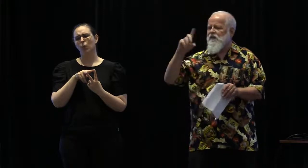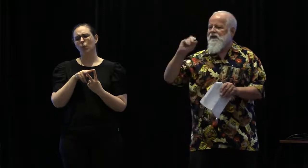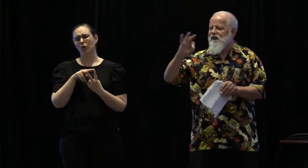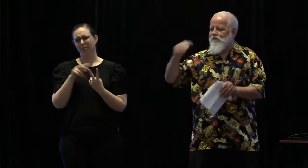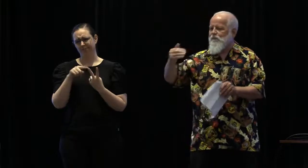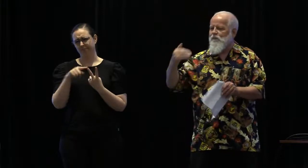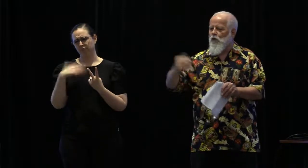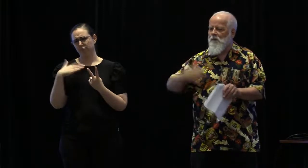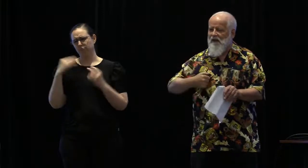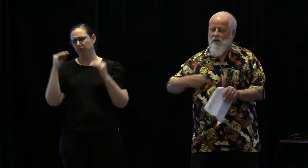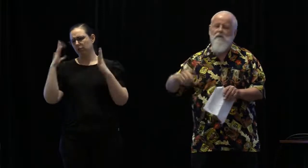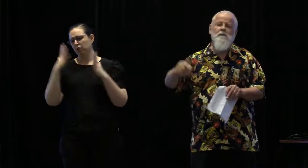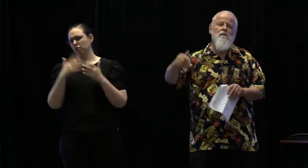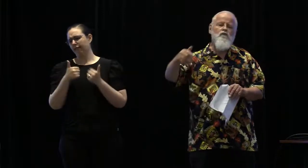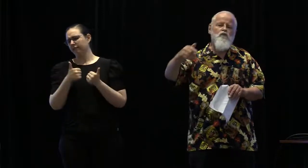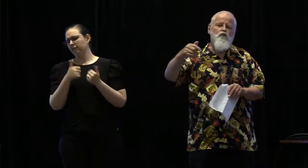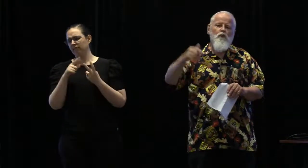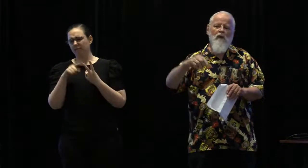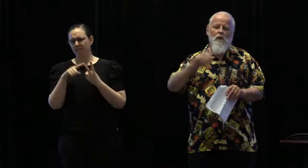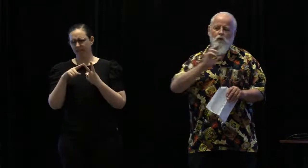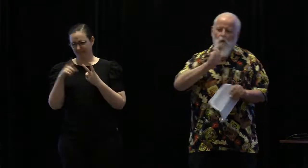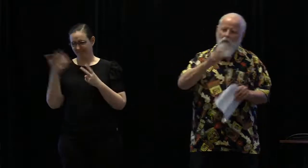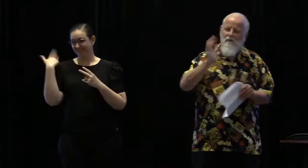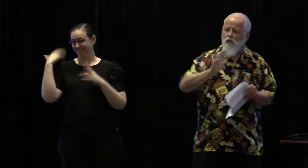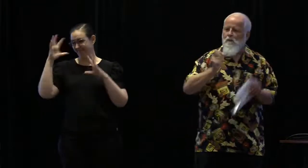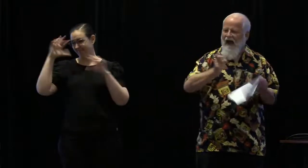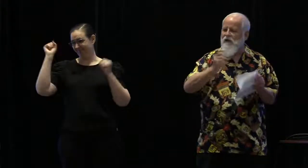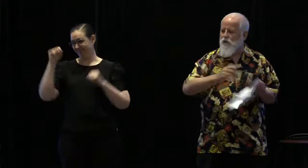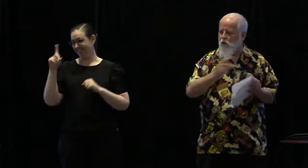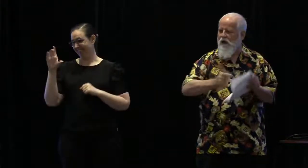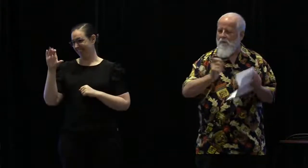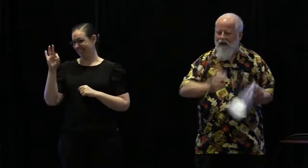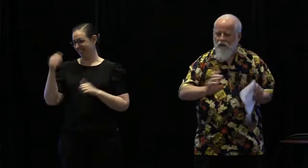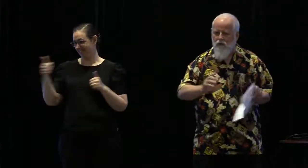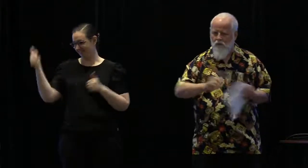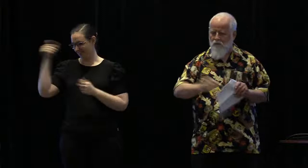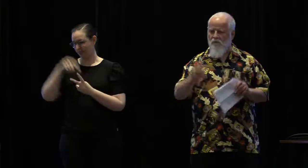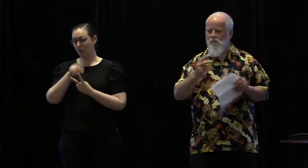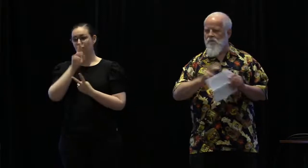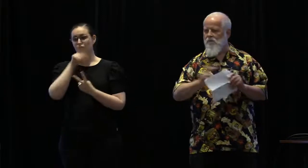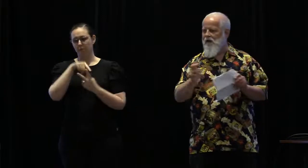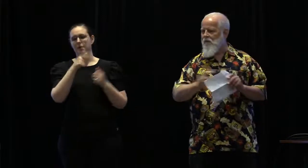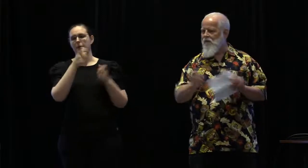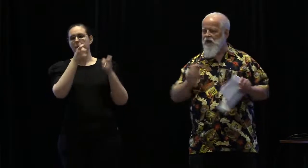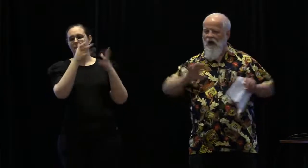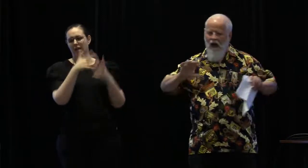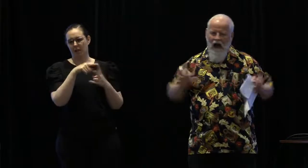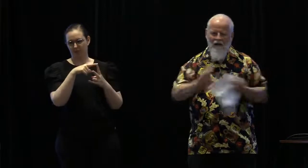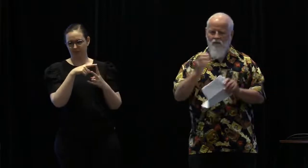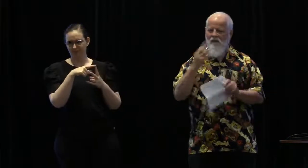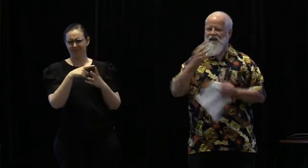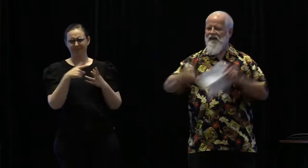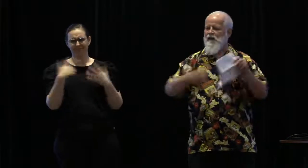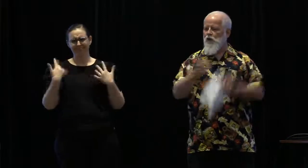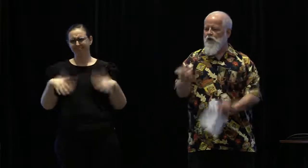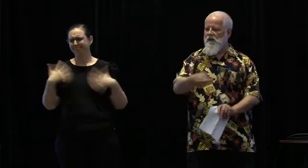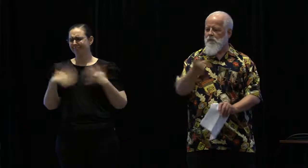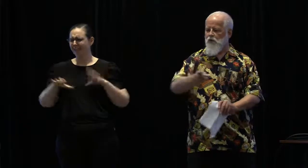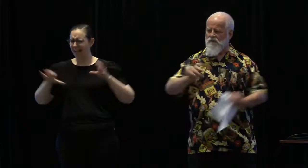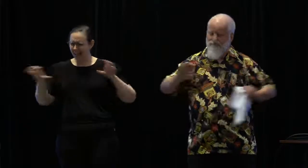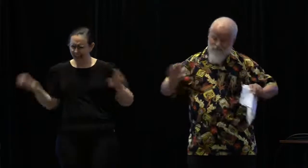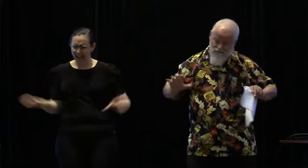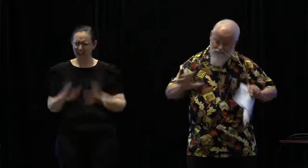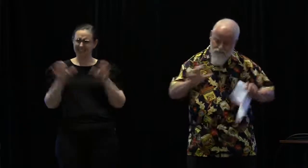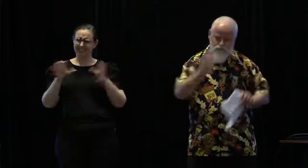She was one of the teachers at the school for the deaf, and Roby was one of the managers for the Deaf Community